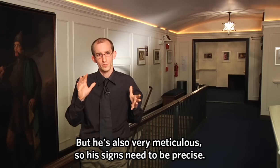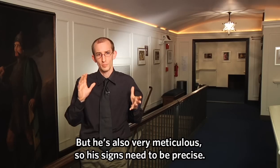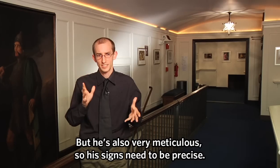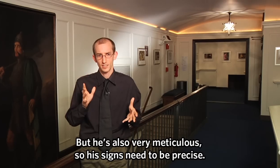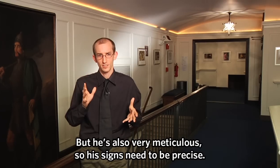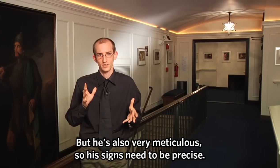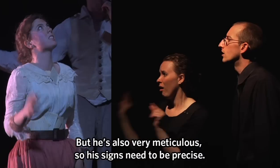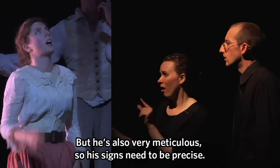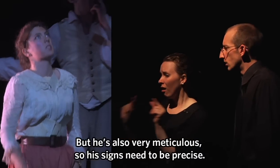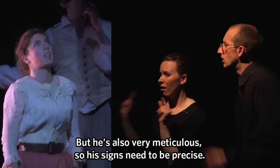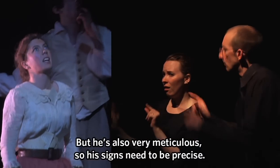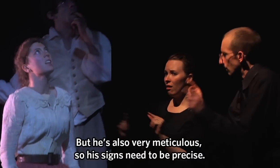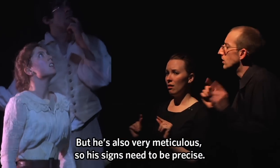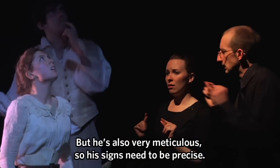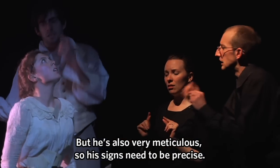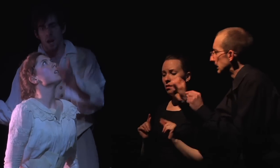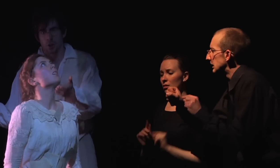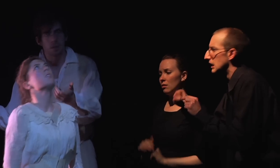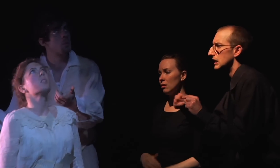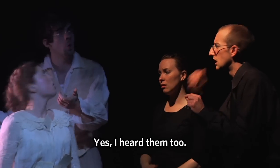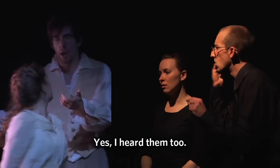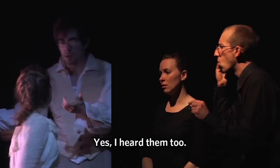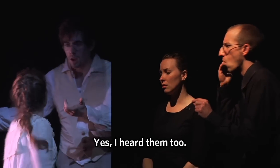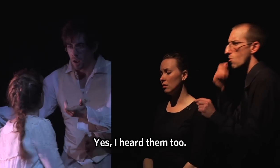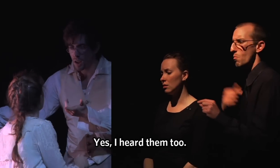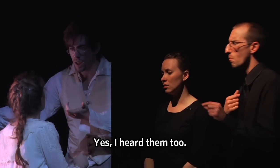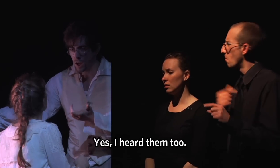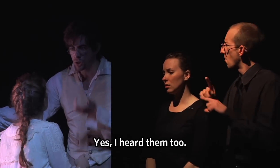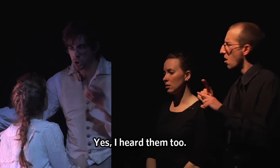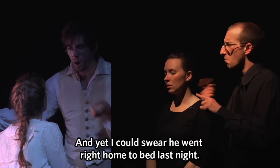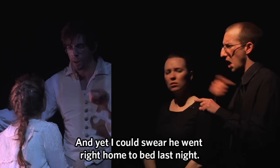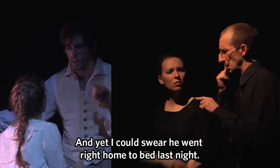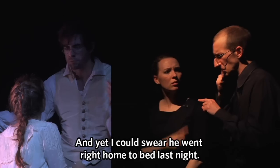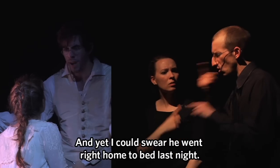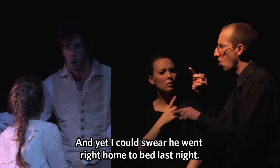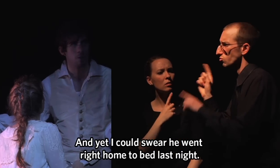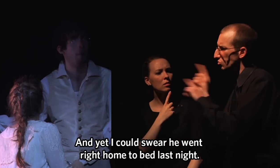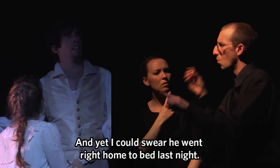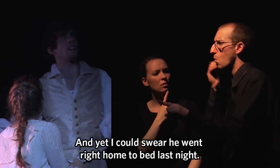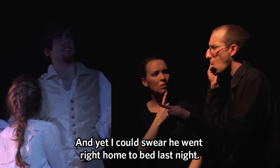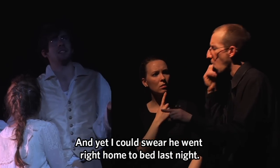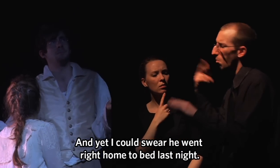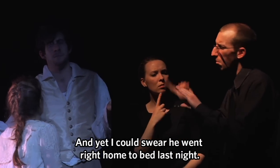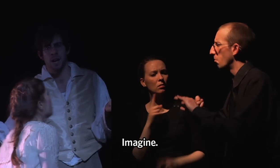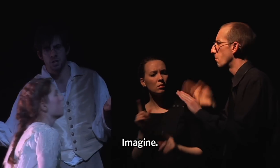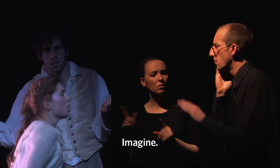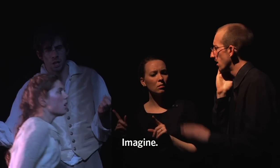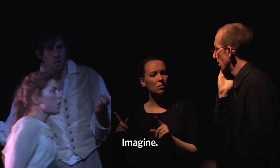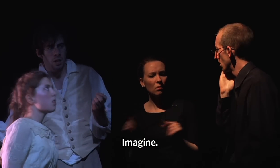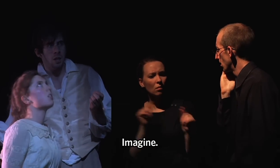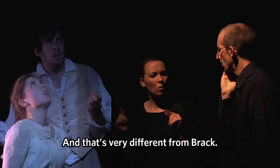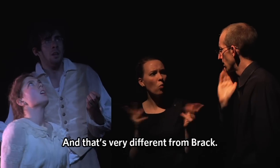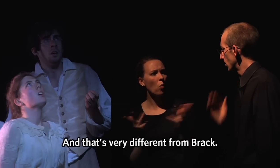he's also very meticulous, so that his signs, they need to be precise. I heard them too, and yet I could swear he went right home to bed last night. Imagine.